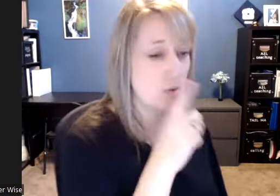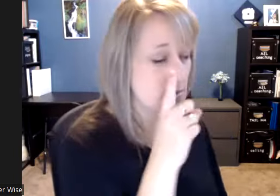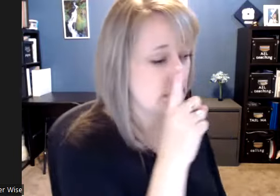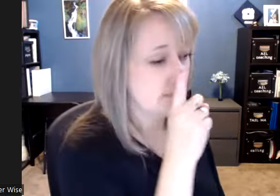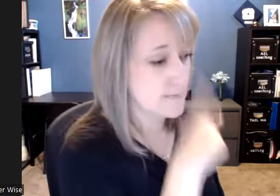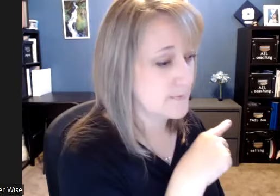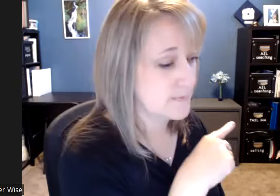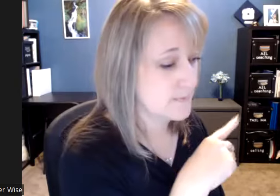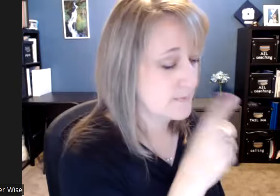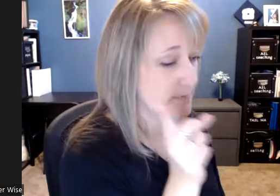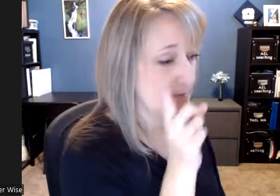nose.